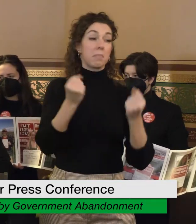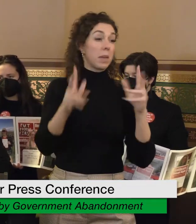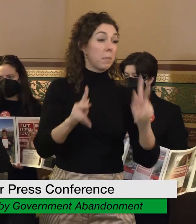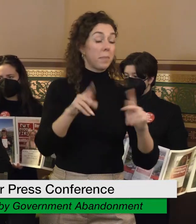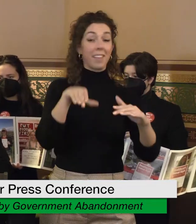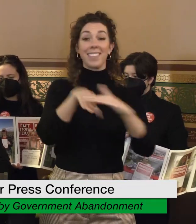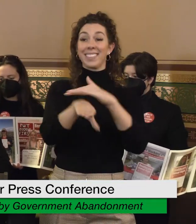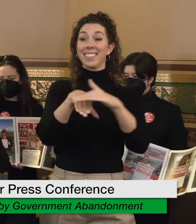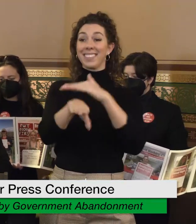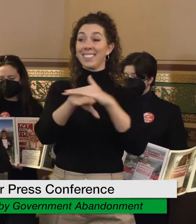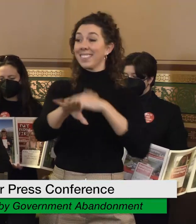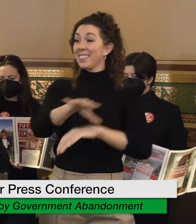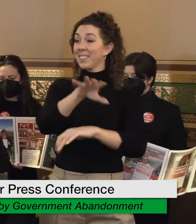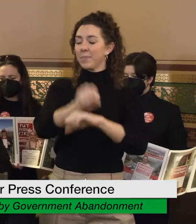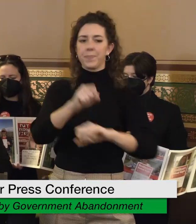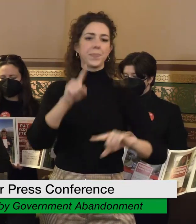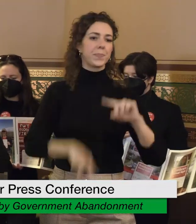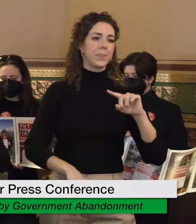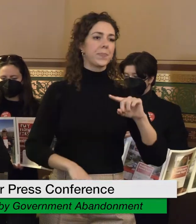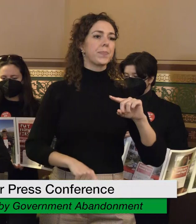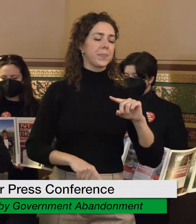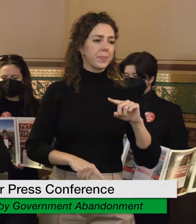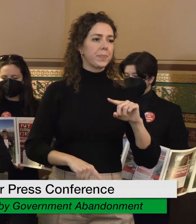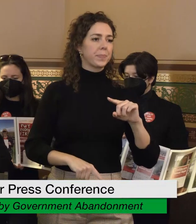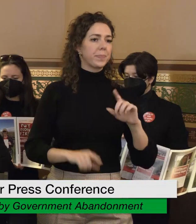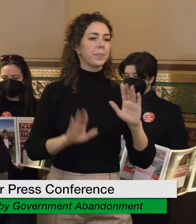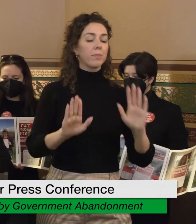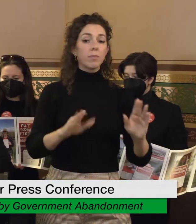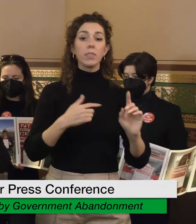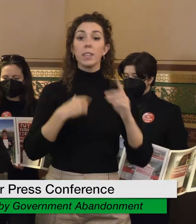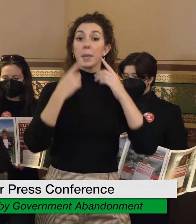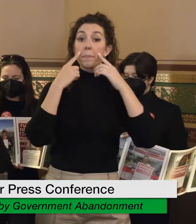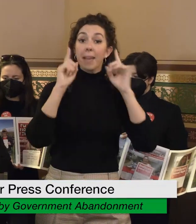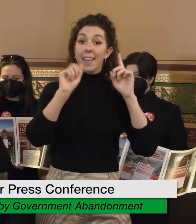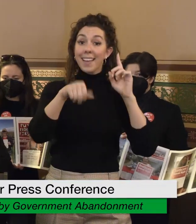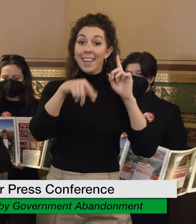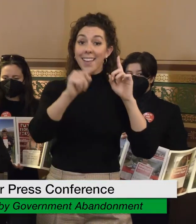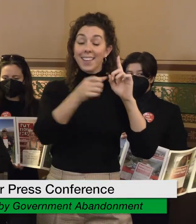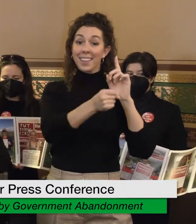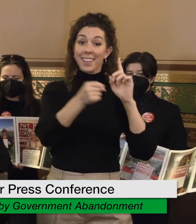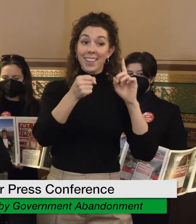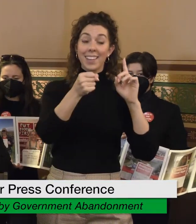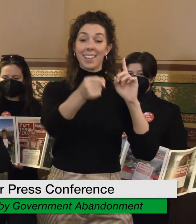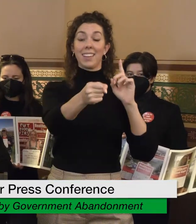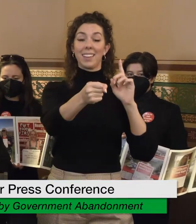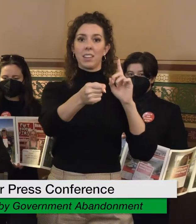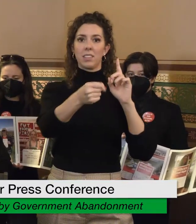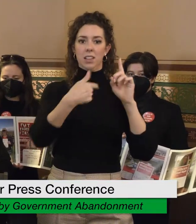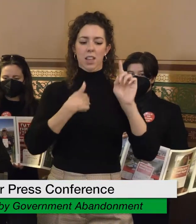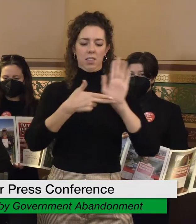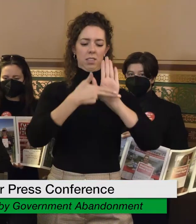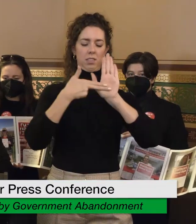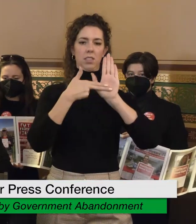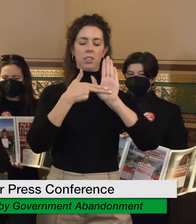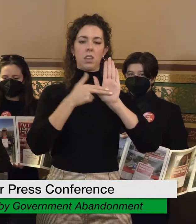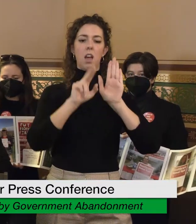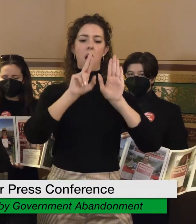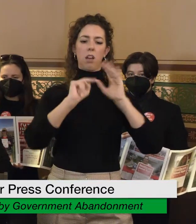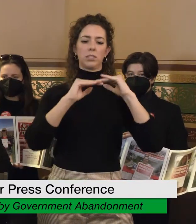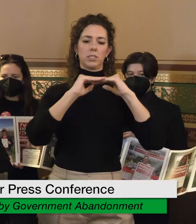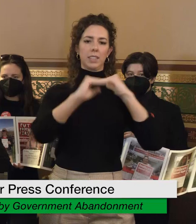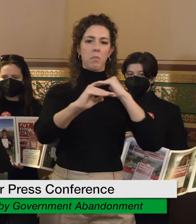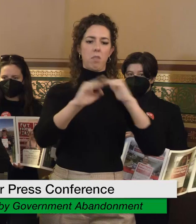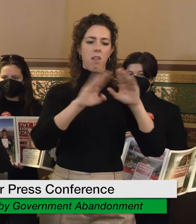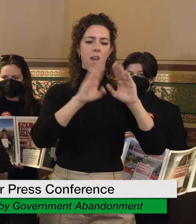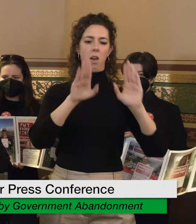appointments. When I finally got an apartment, I was considered unstably housed